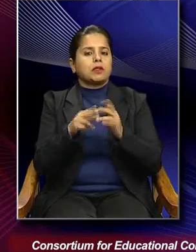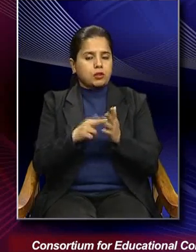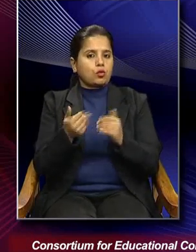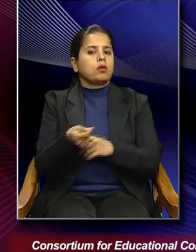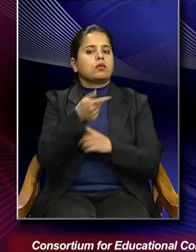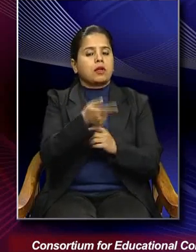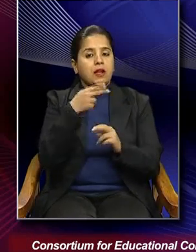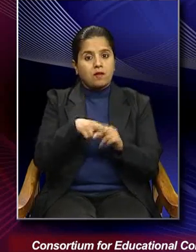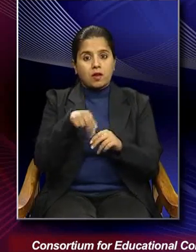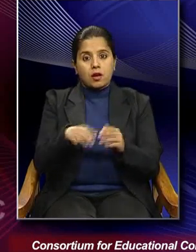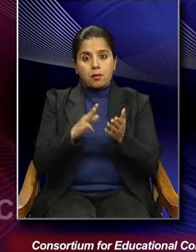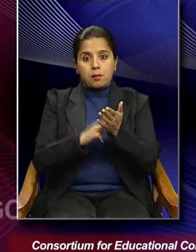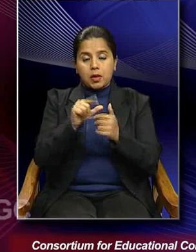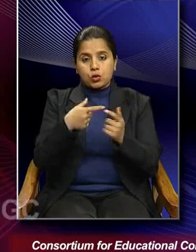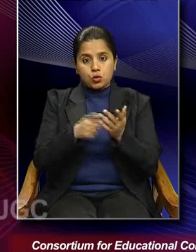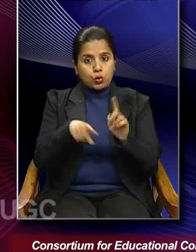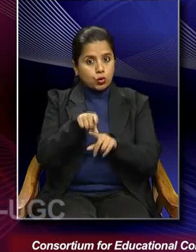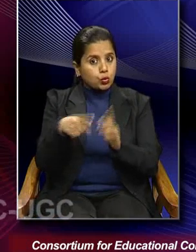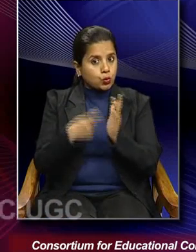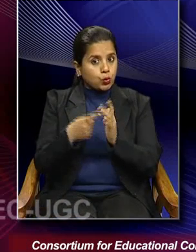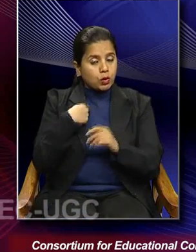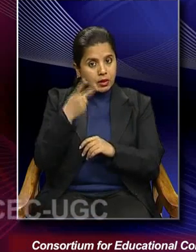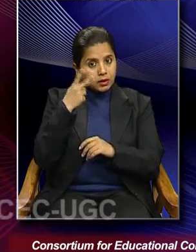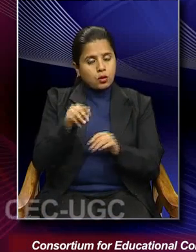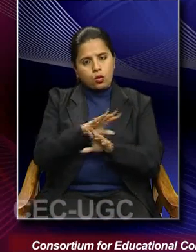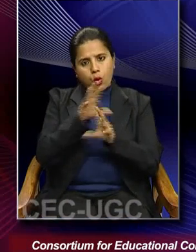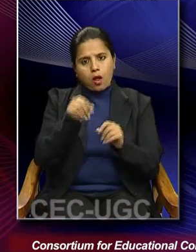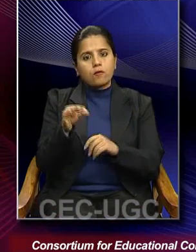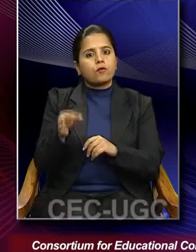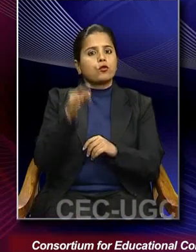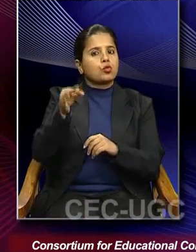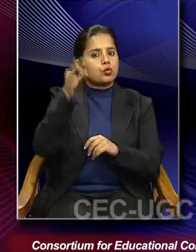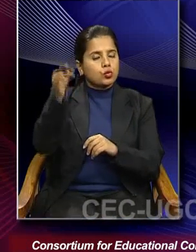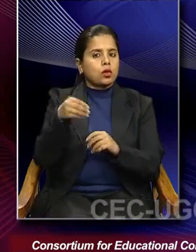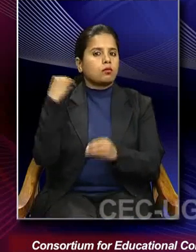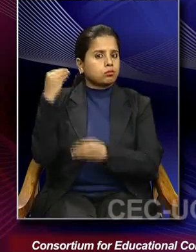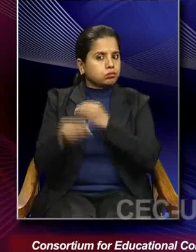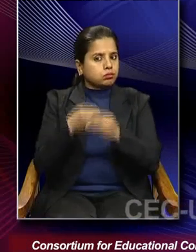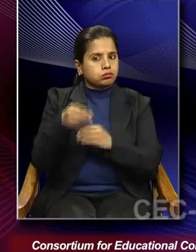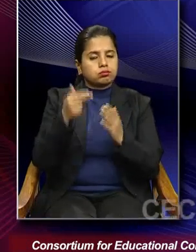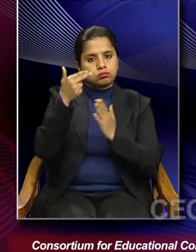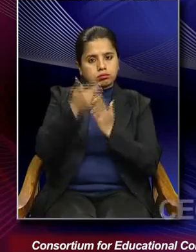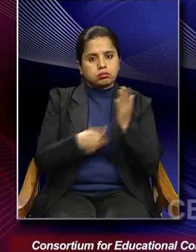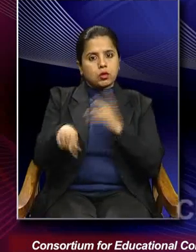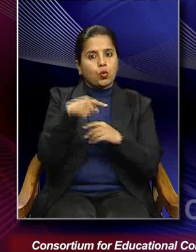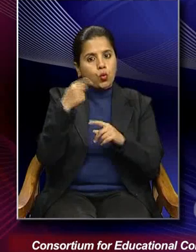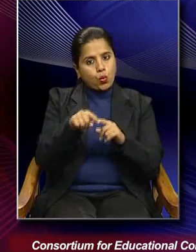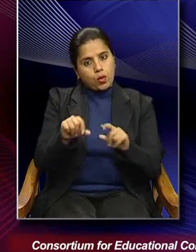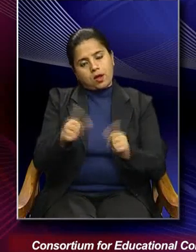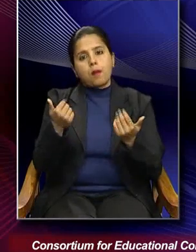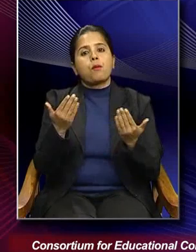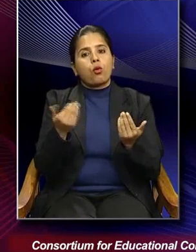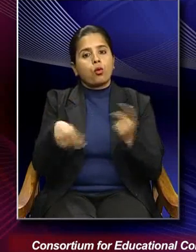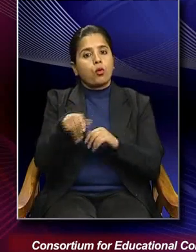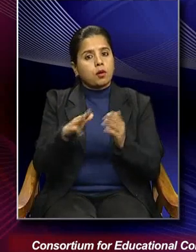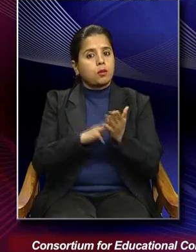consider majority rule principle, then we include all future generation in the list of eligible voters and majority